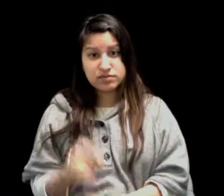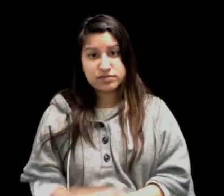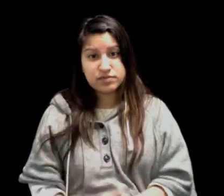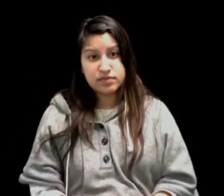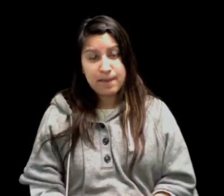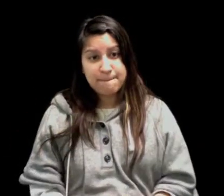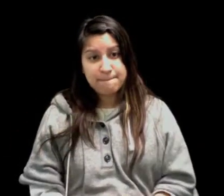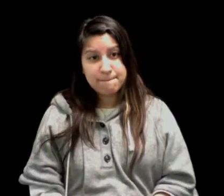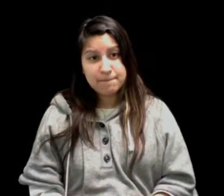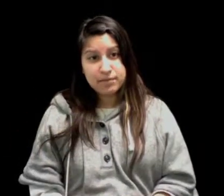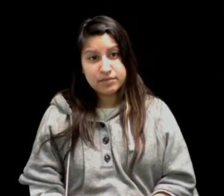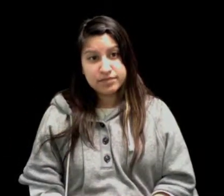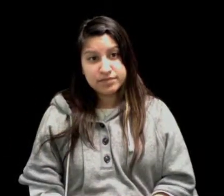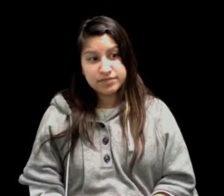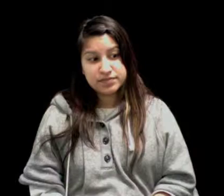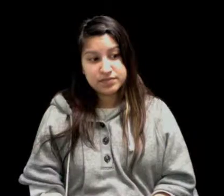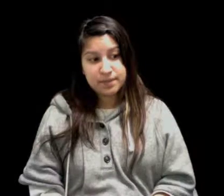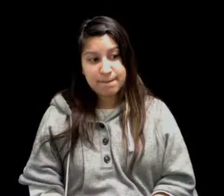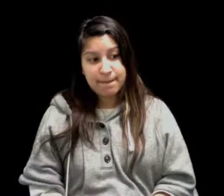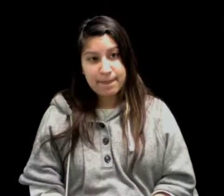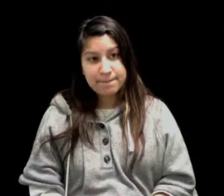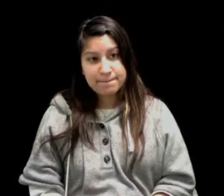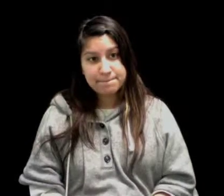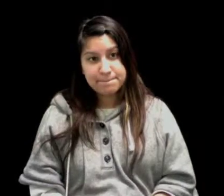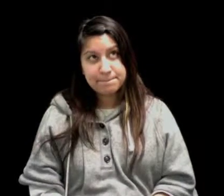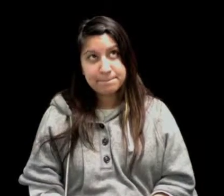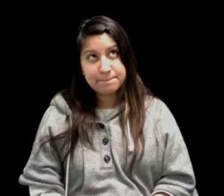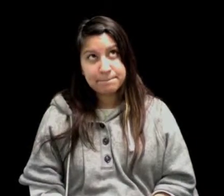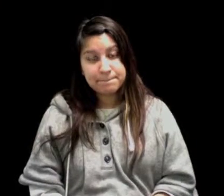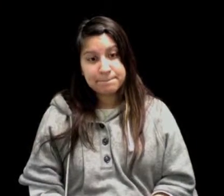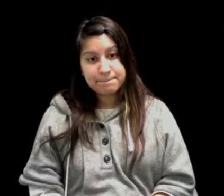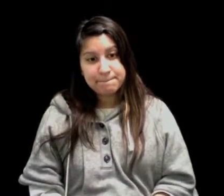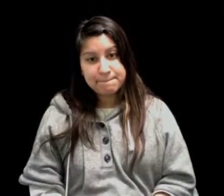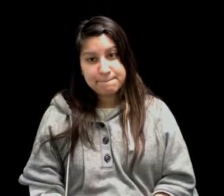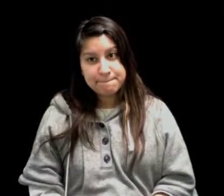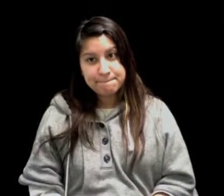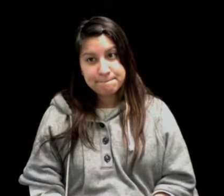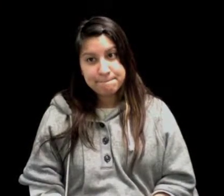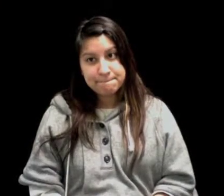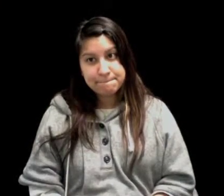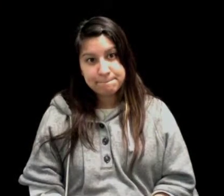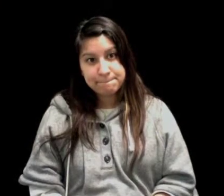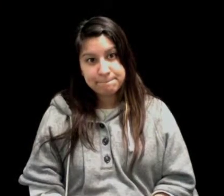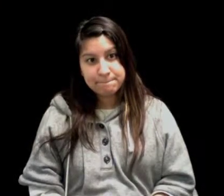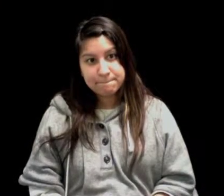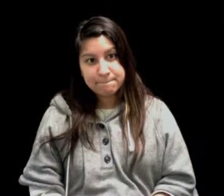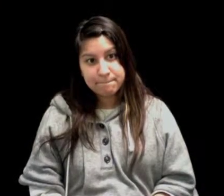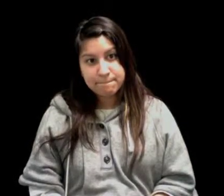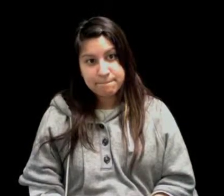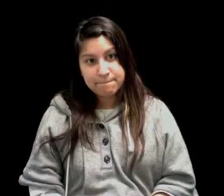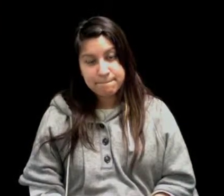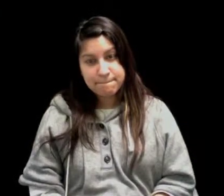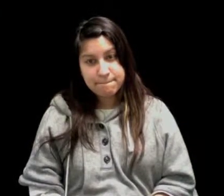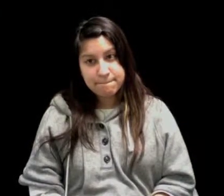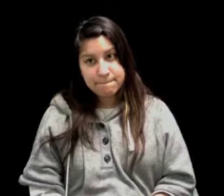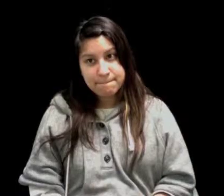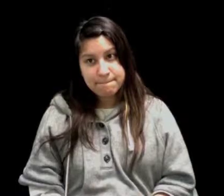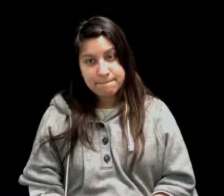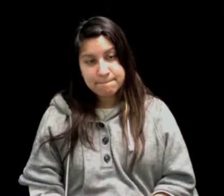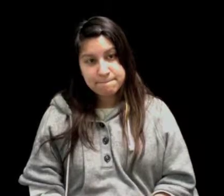Give them some time to complete these statements while in their own space. And then you can strategically place them in small groups and ask